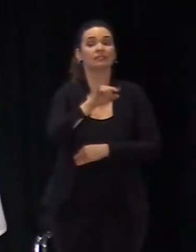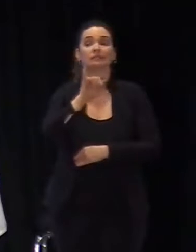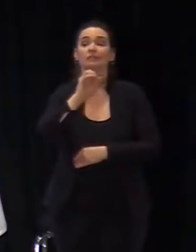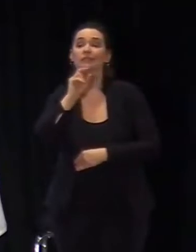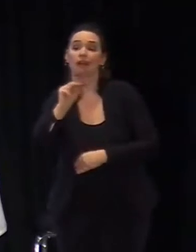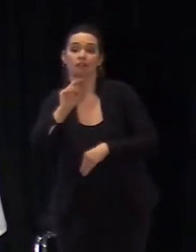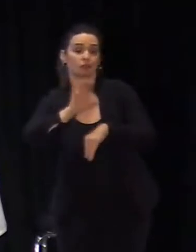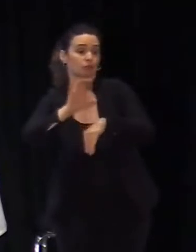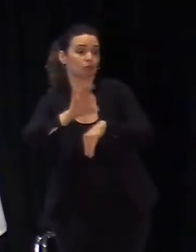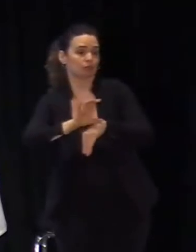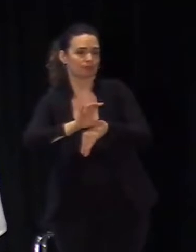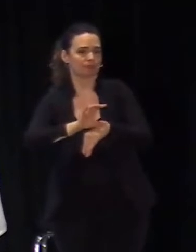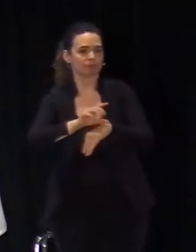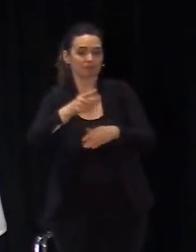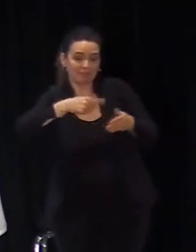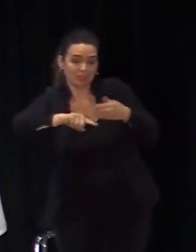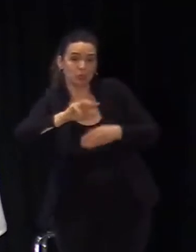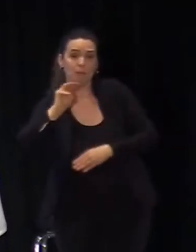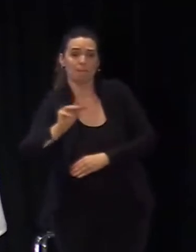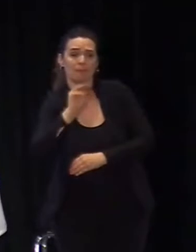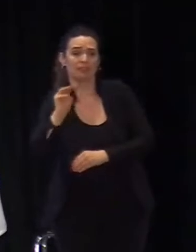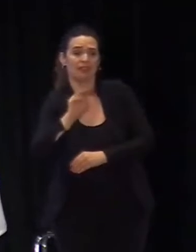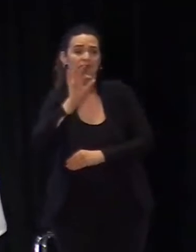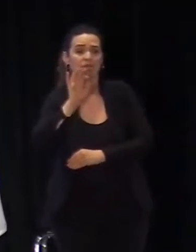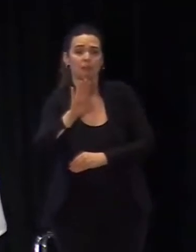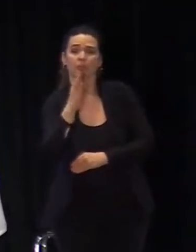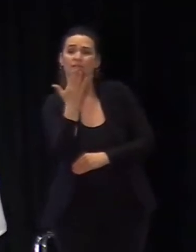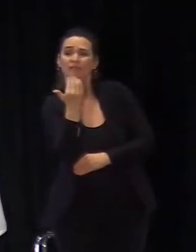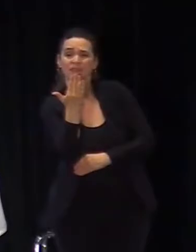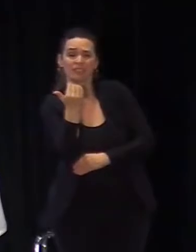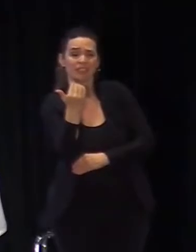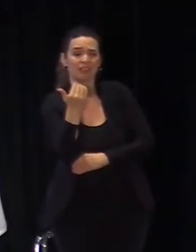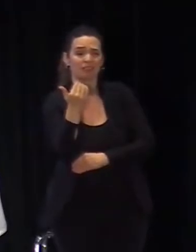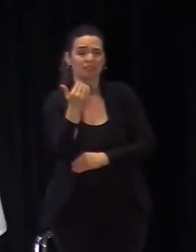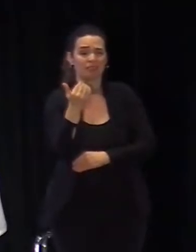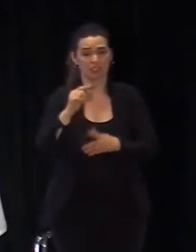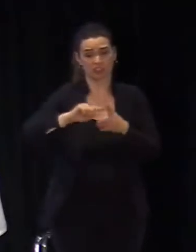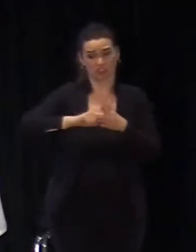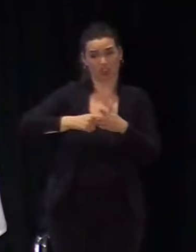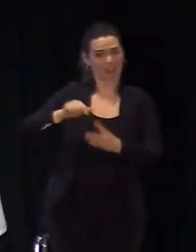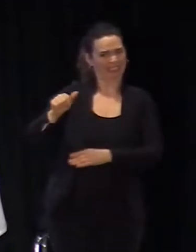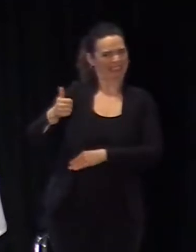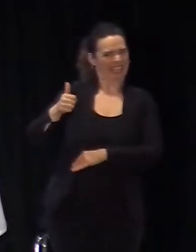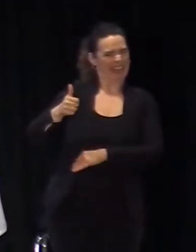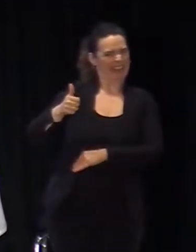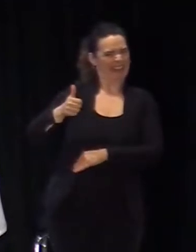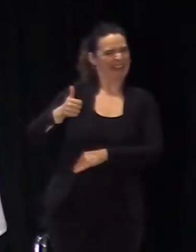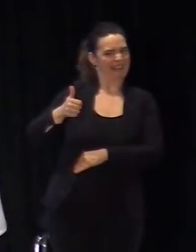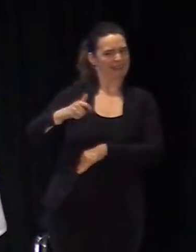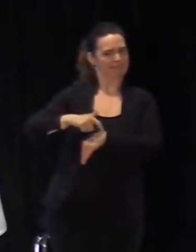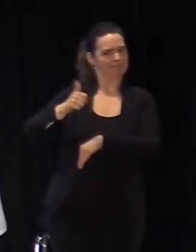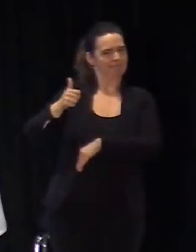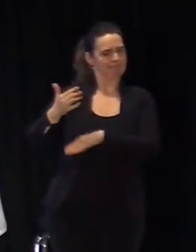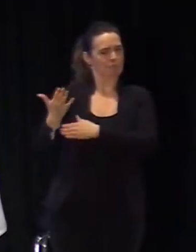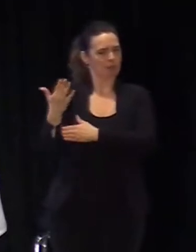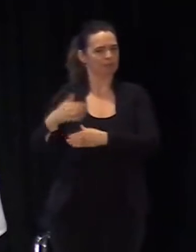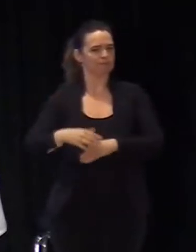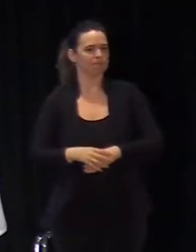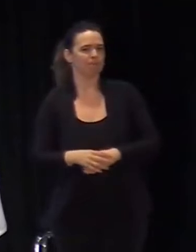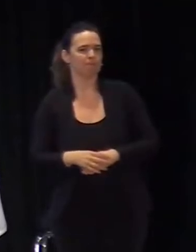Monday, February 15th at the church. The start time of the clinic will be 10 in the morning rather than an afternoon start time.